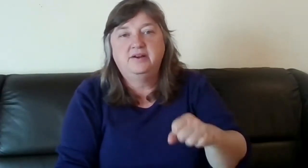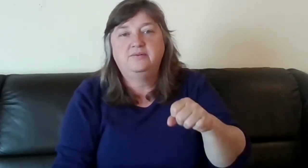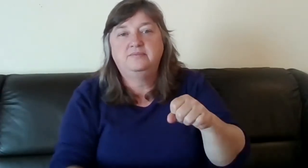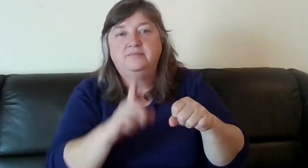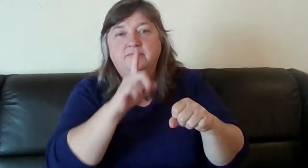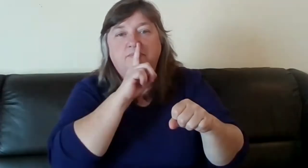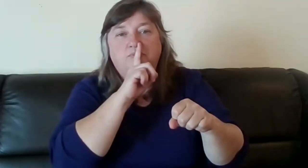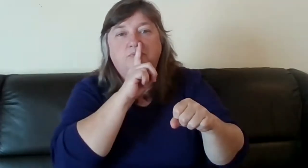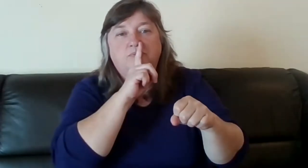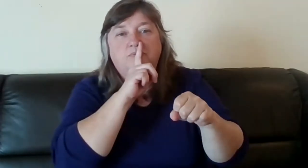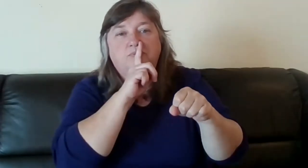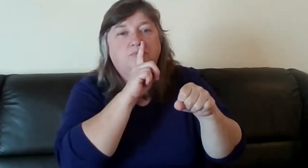tomato,